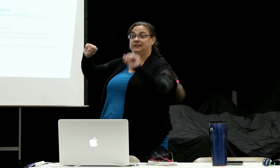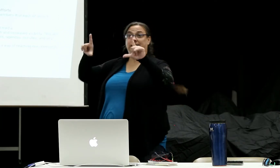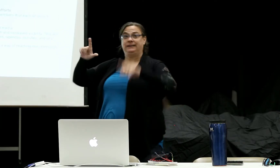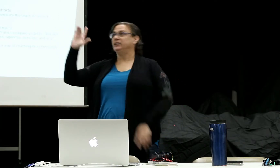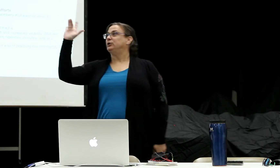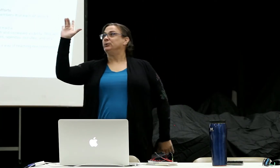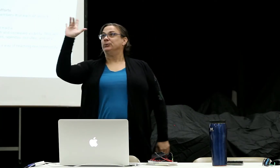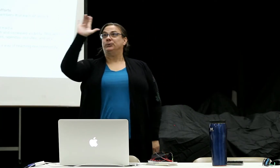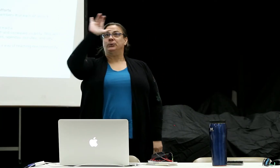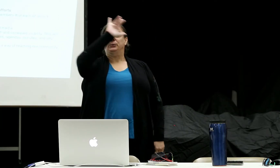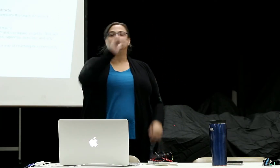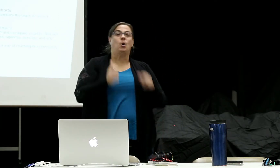And unfortunately, right,